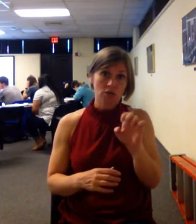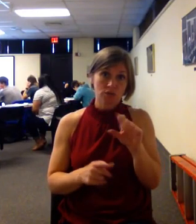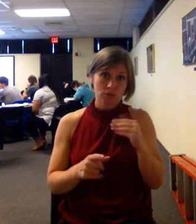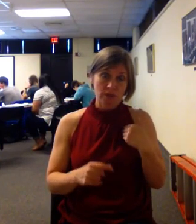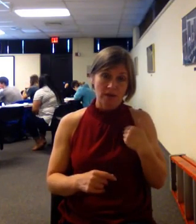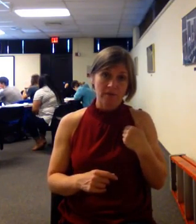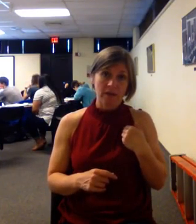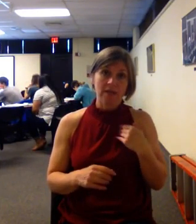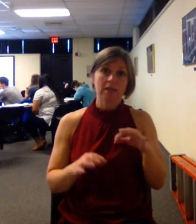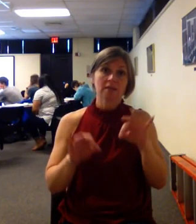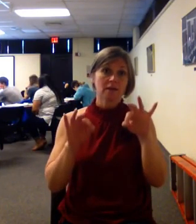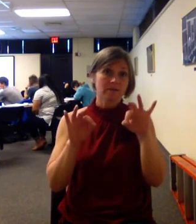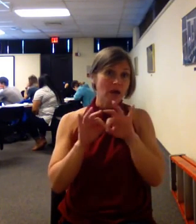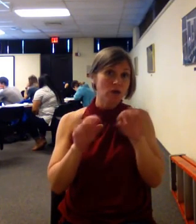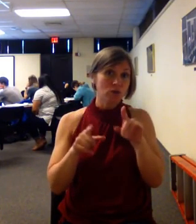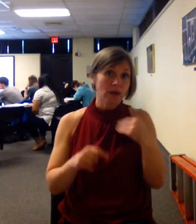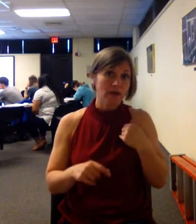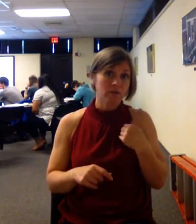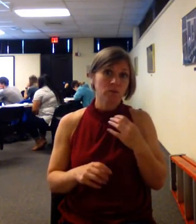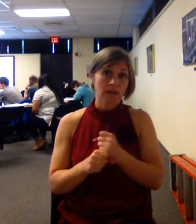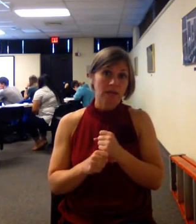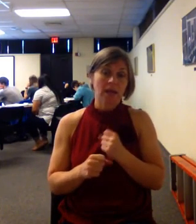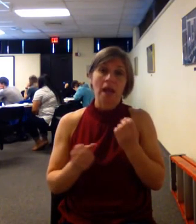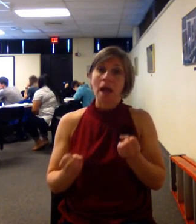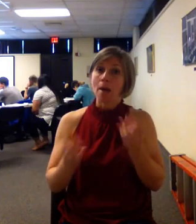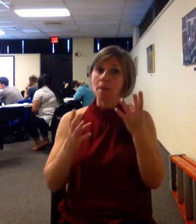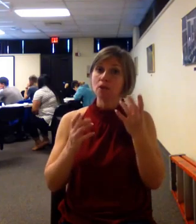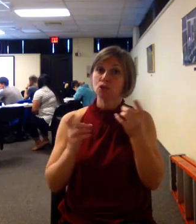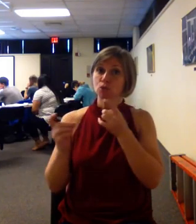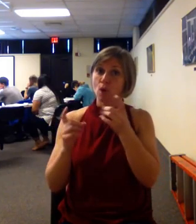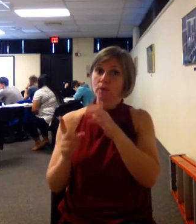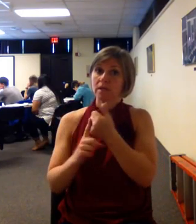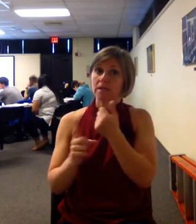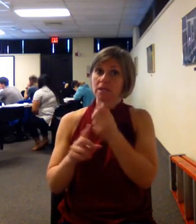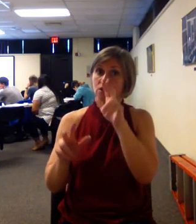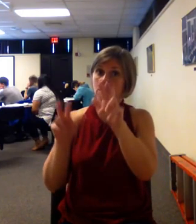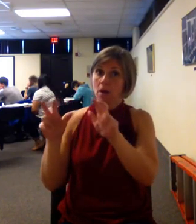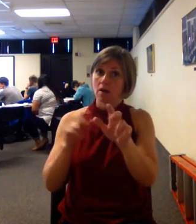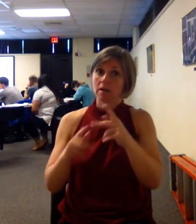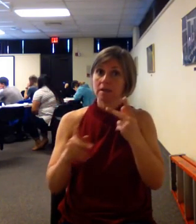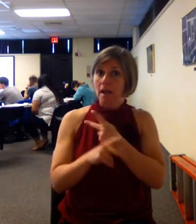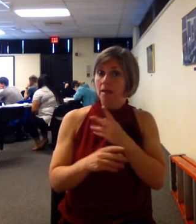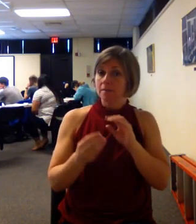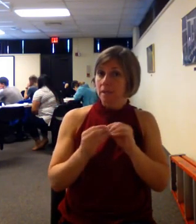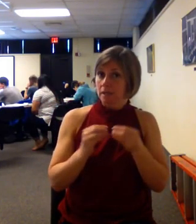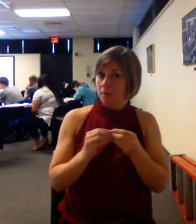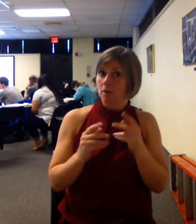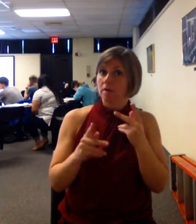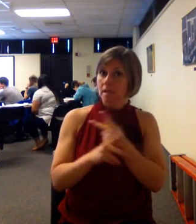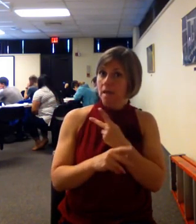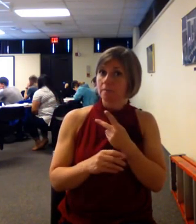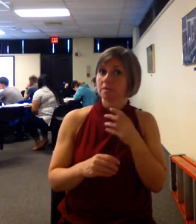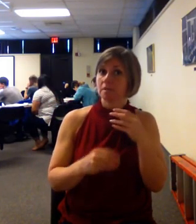you have to do is you have to take how much you own in each stock times the number times the dollar amount.